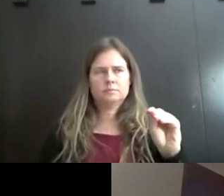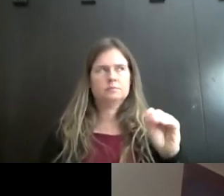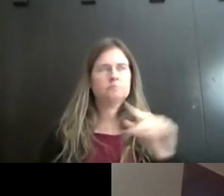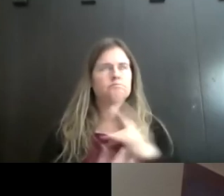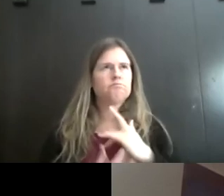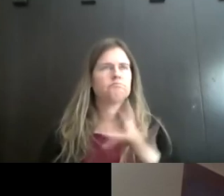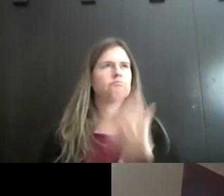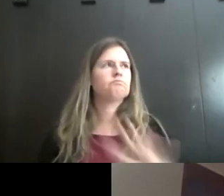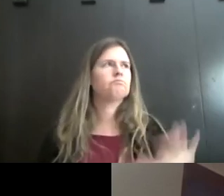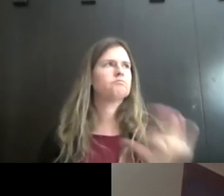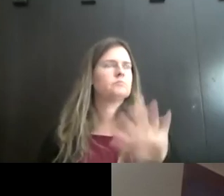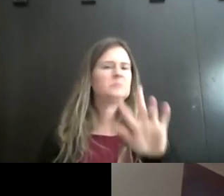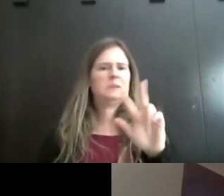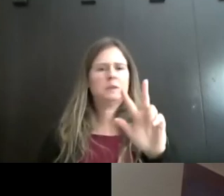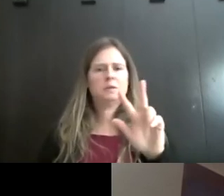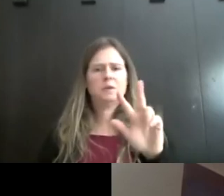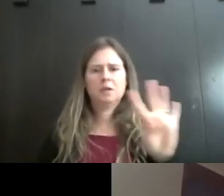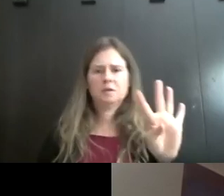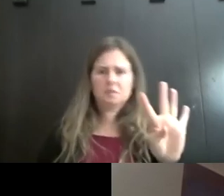but there's three or four. There's